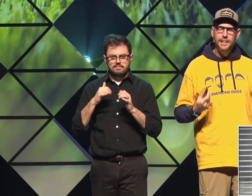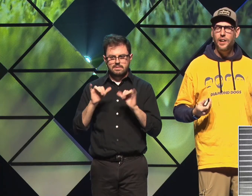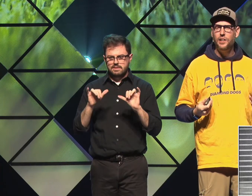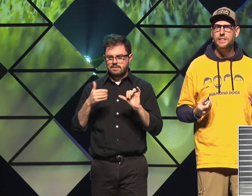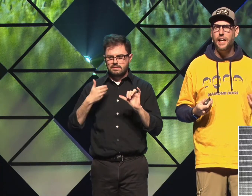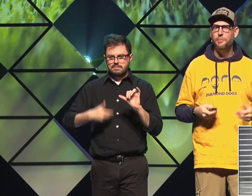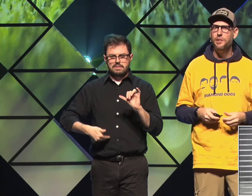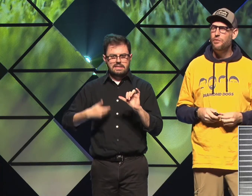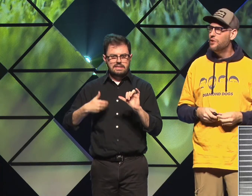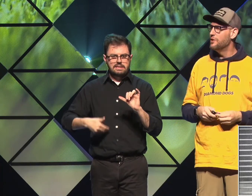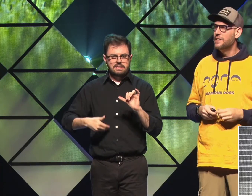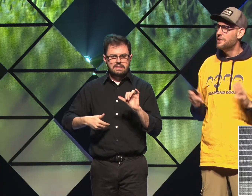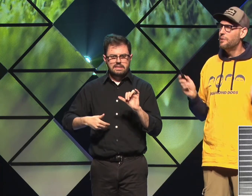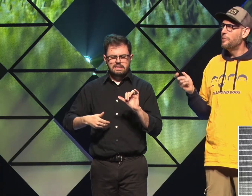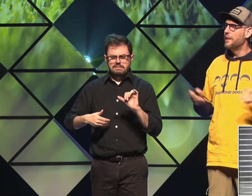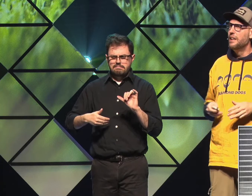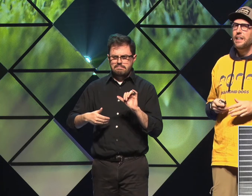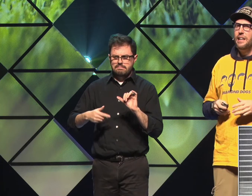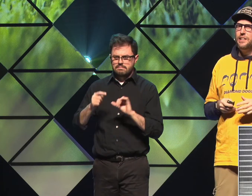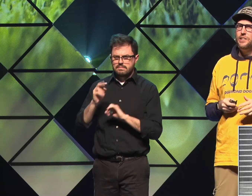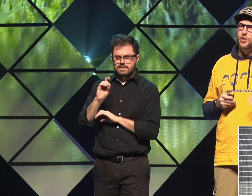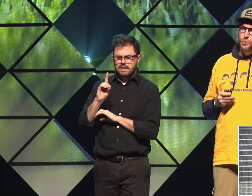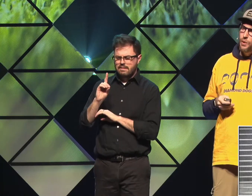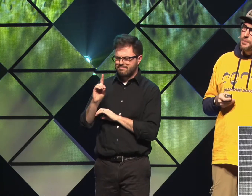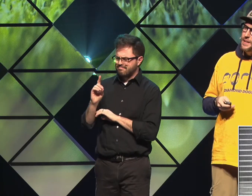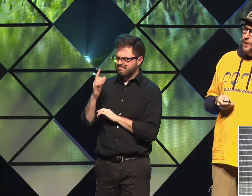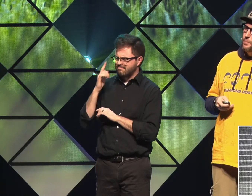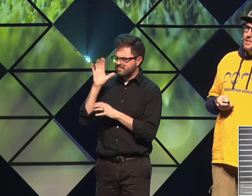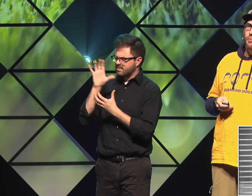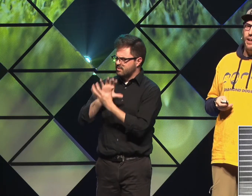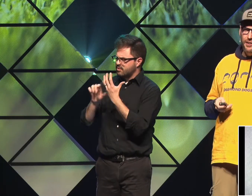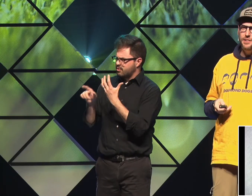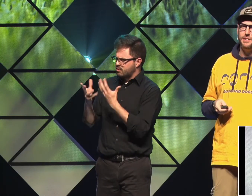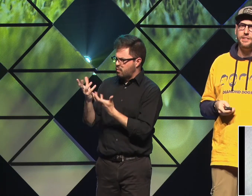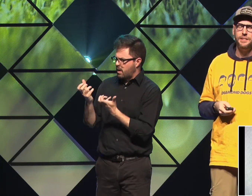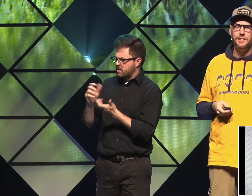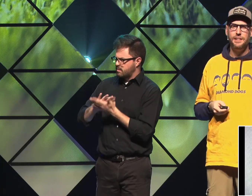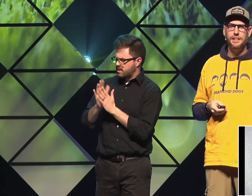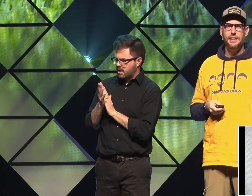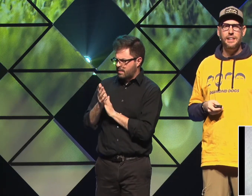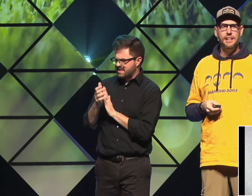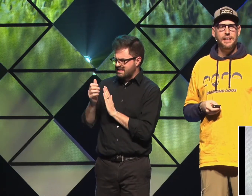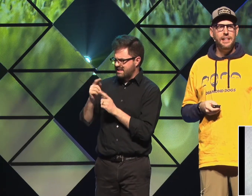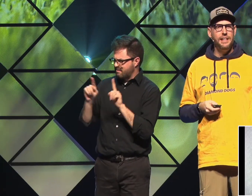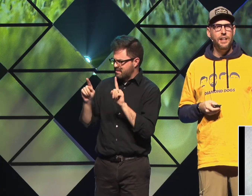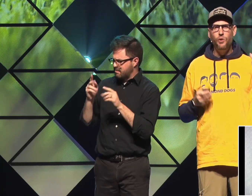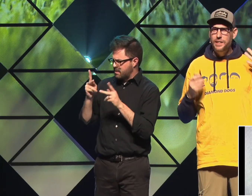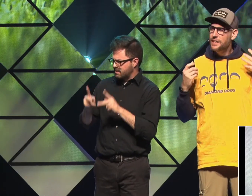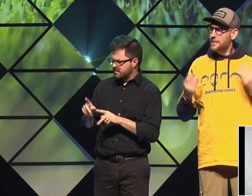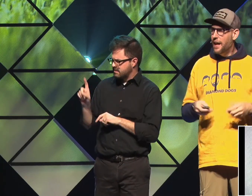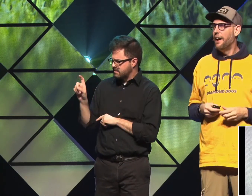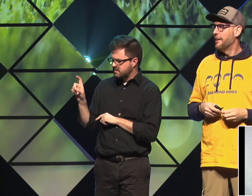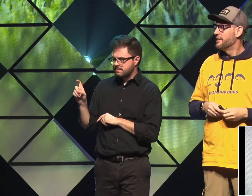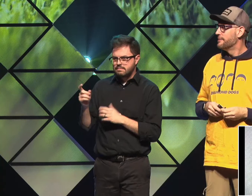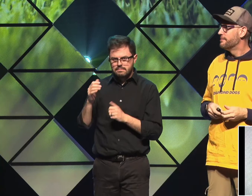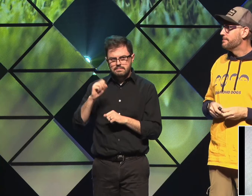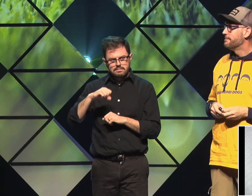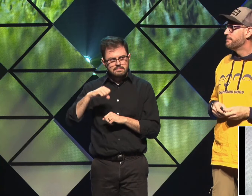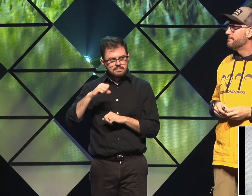And Ted kind of looks at him confused. He says, oh, wait, did you want to become someone else? And Roy says, yeah.